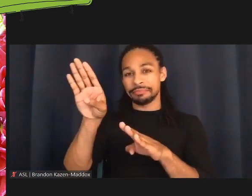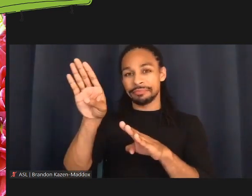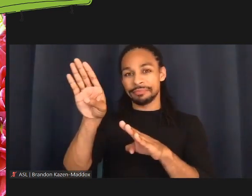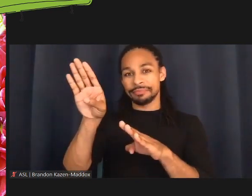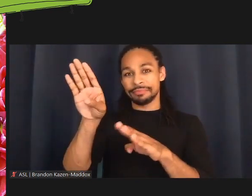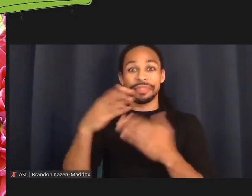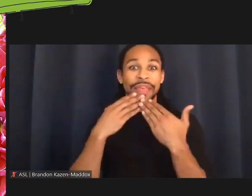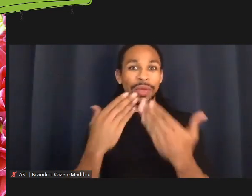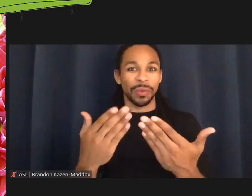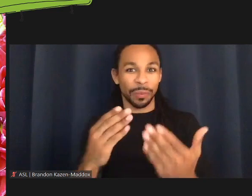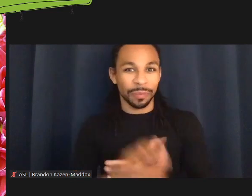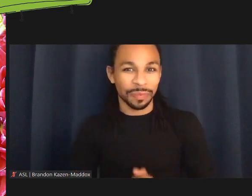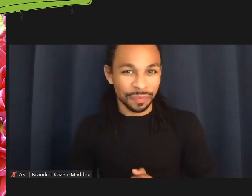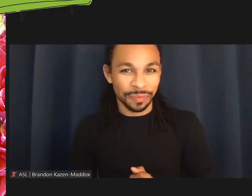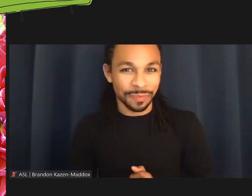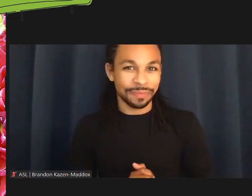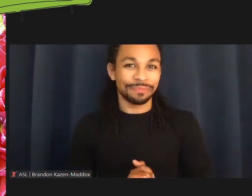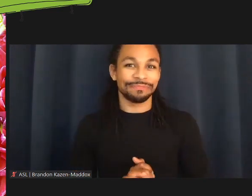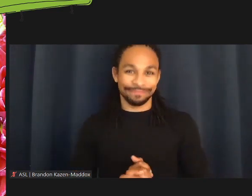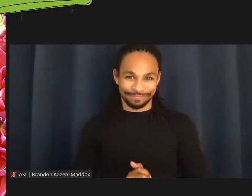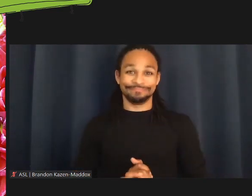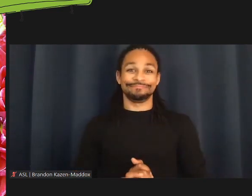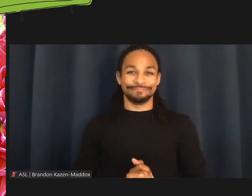Thank you.